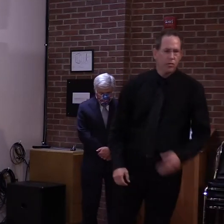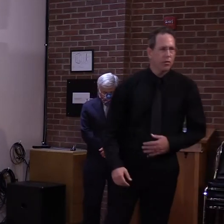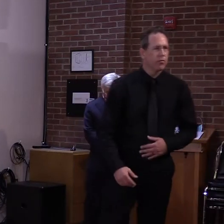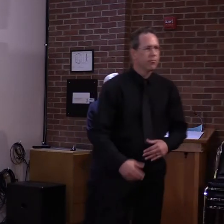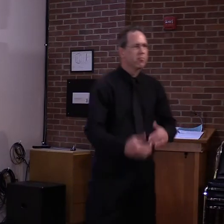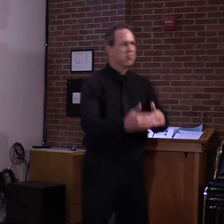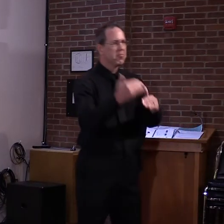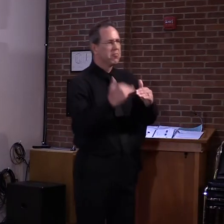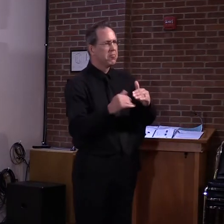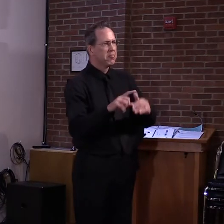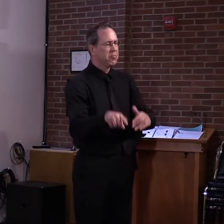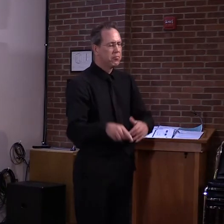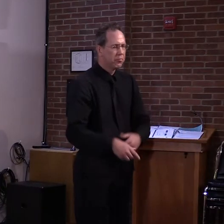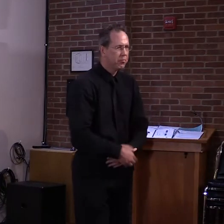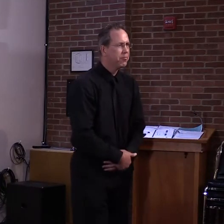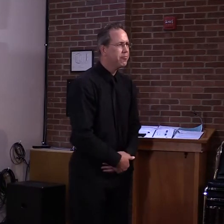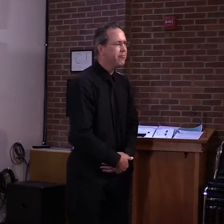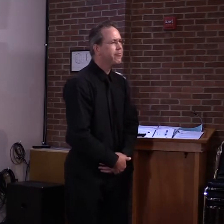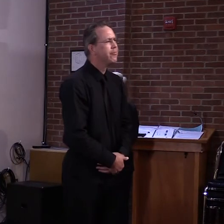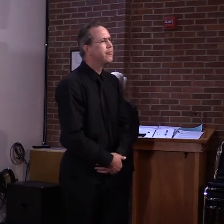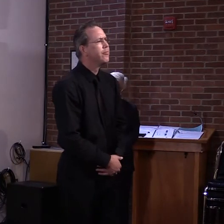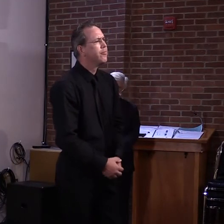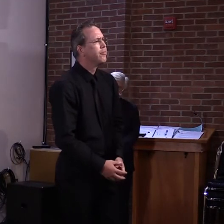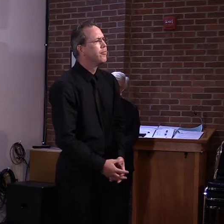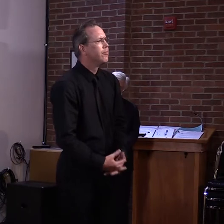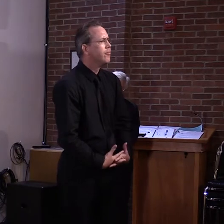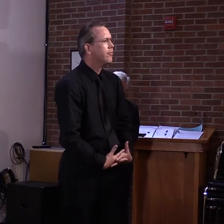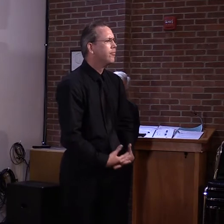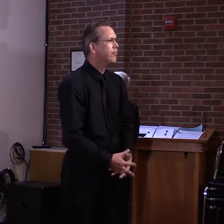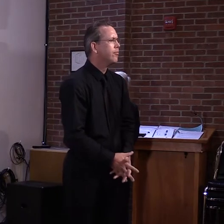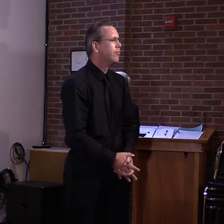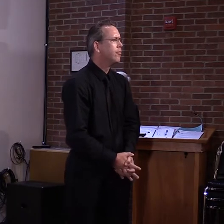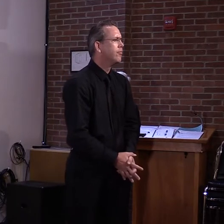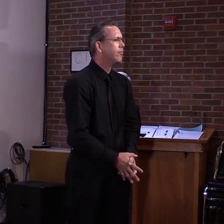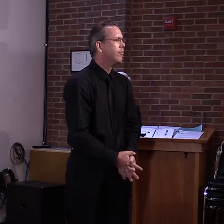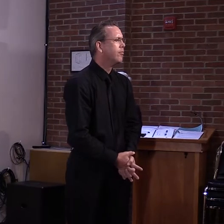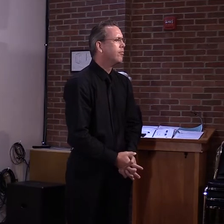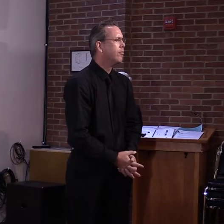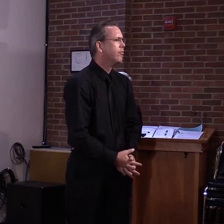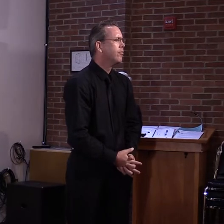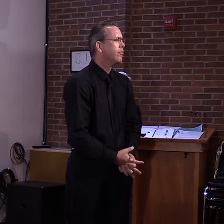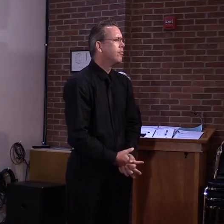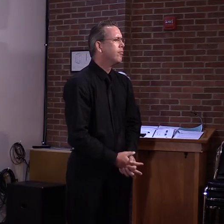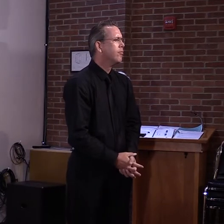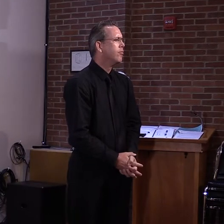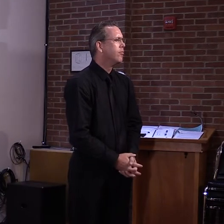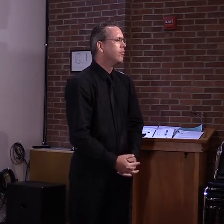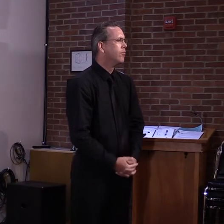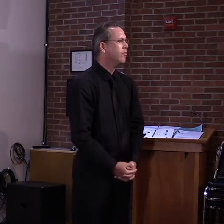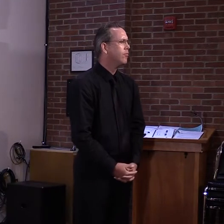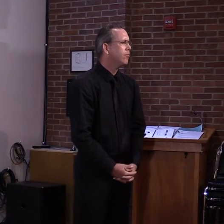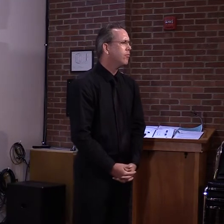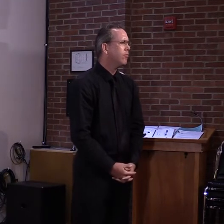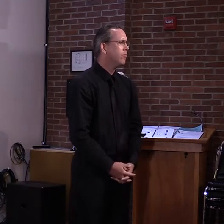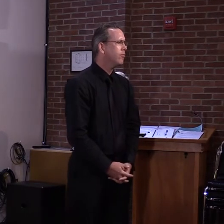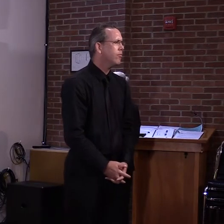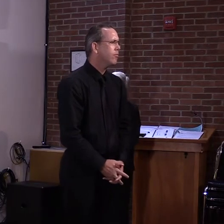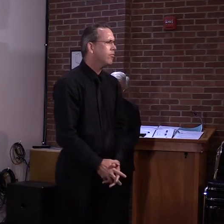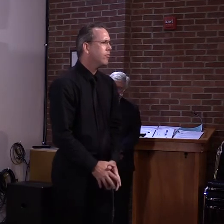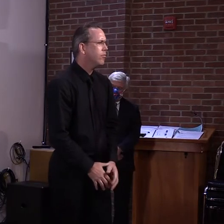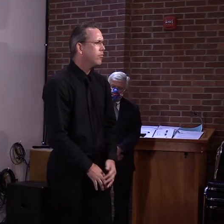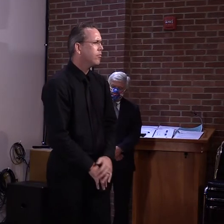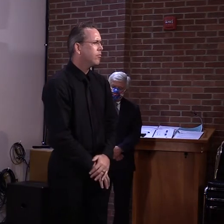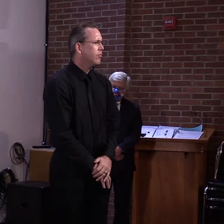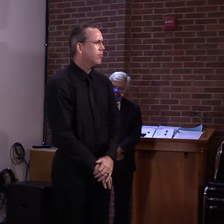Hi, Governor. I've been on the UVM campus several times in the last week or so. I didn't see a single person without a mask on, student